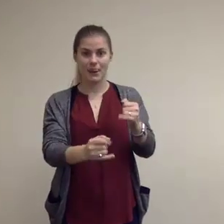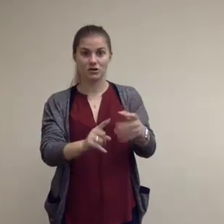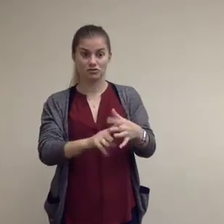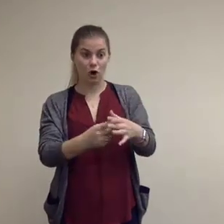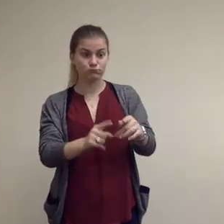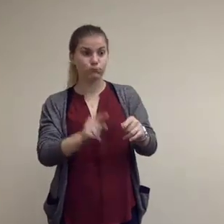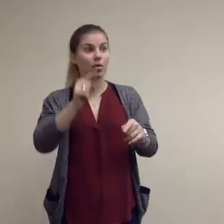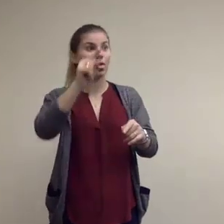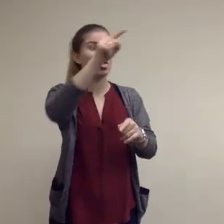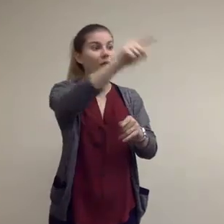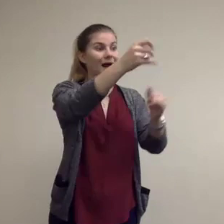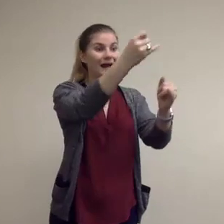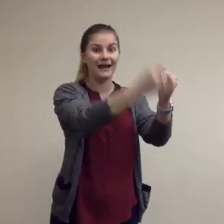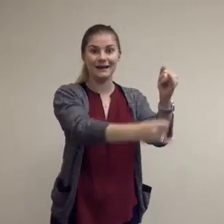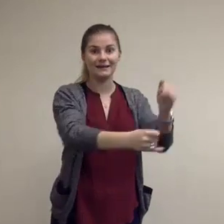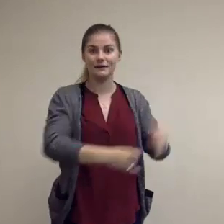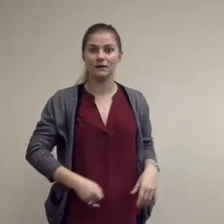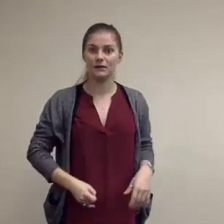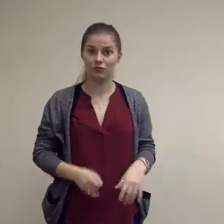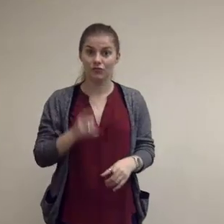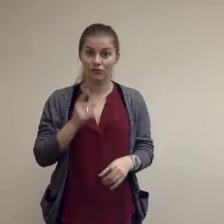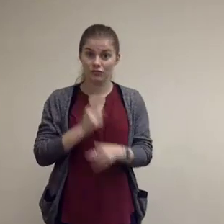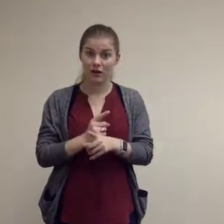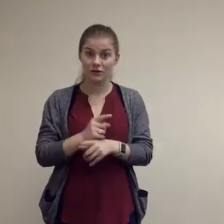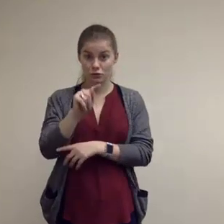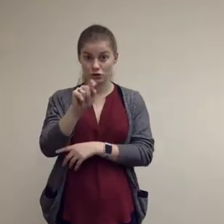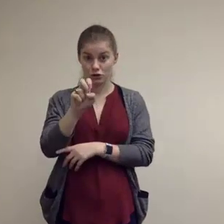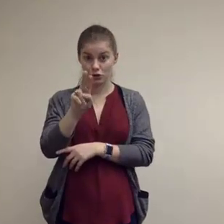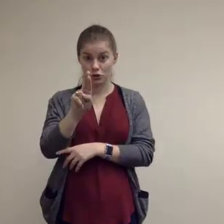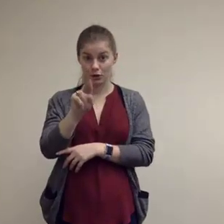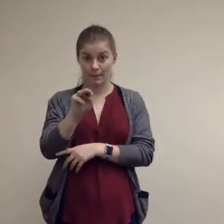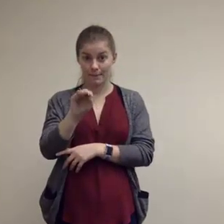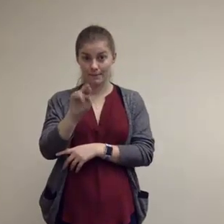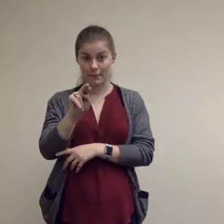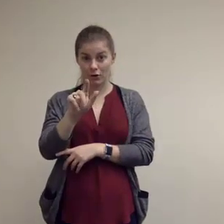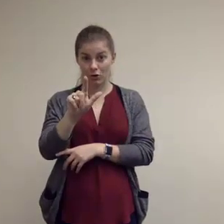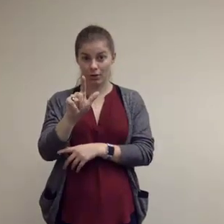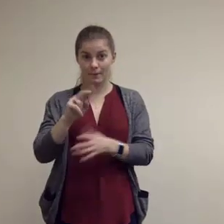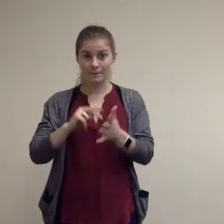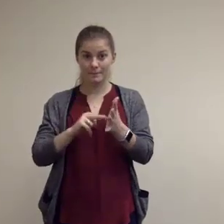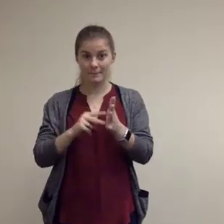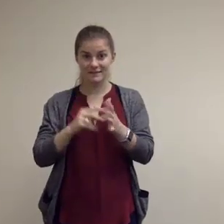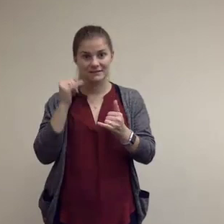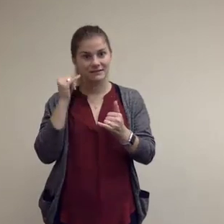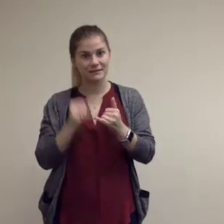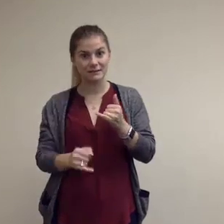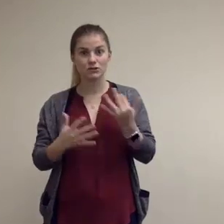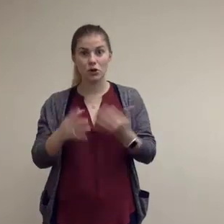the other end of your journey. So terminal means end. Terminal velocity means the final velocity that you can